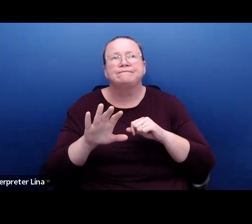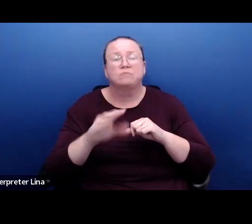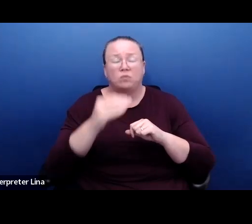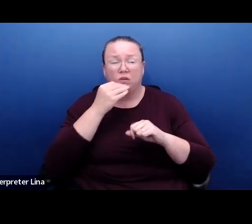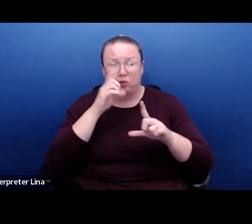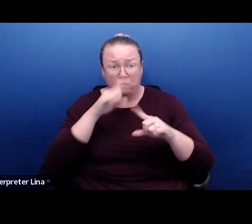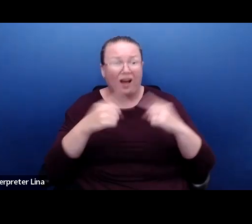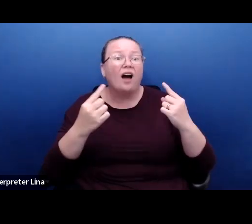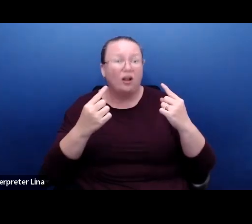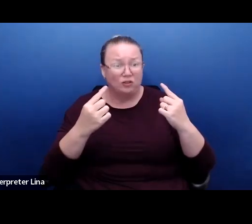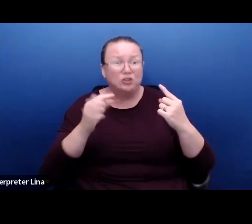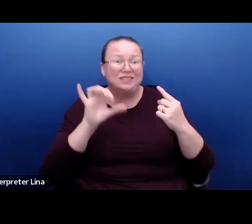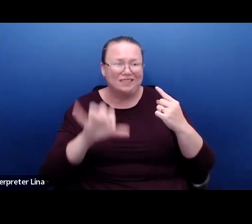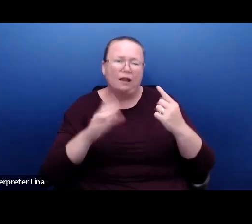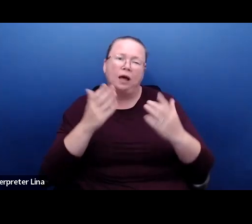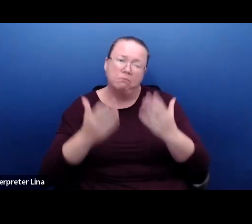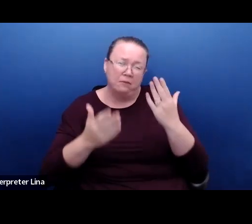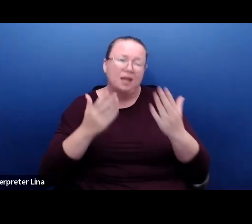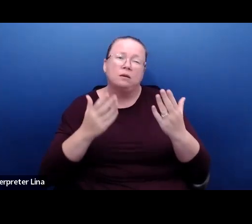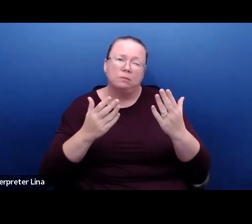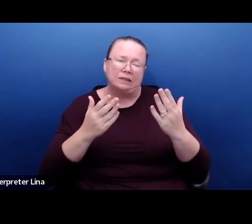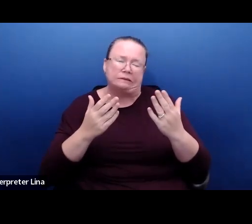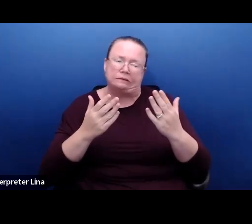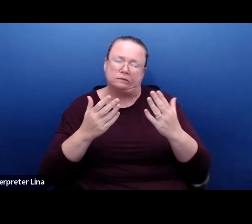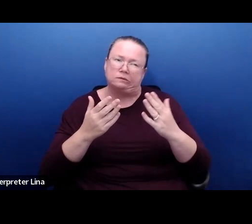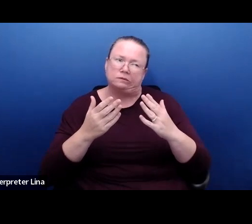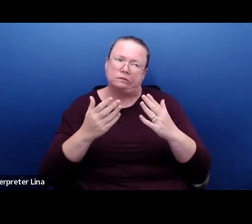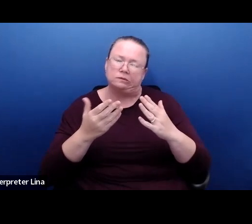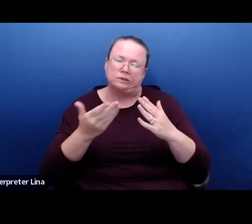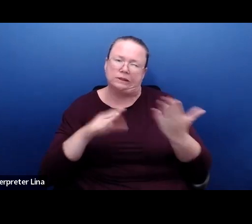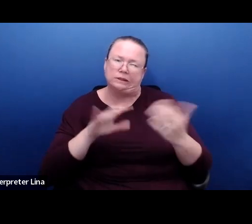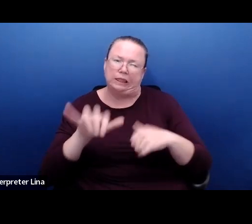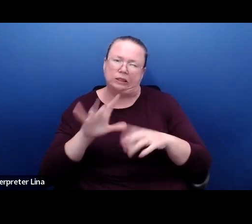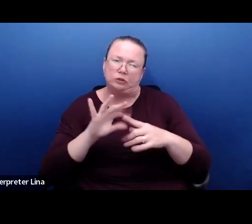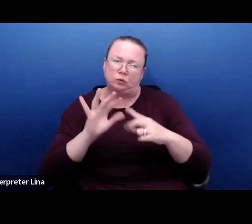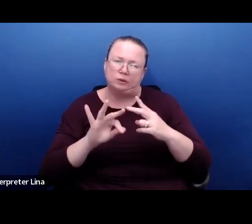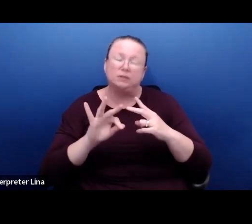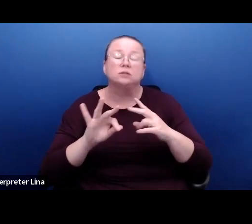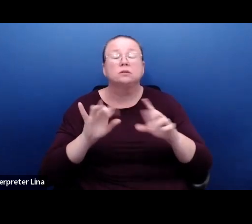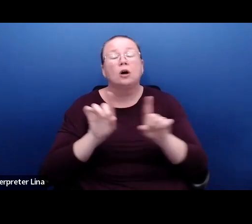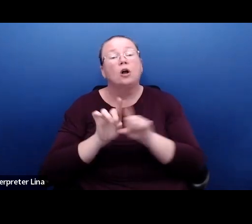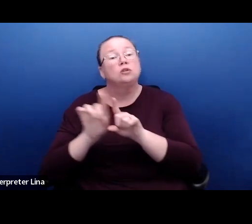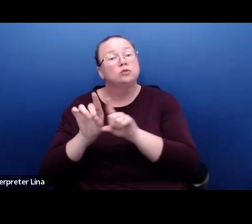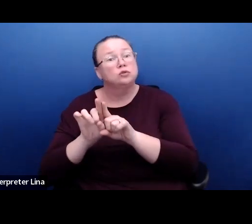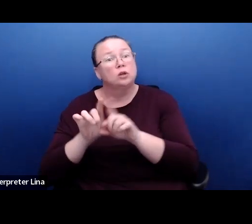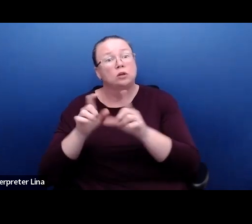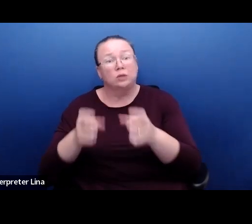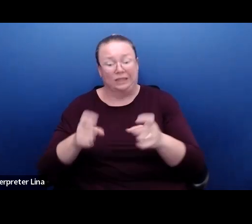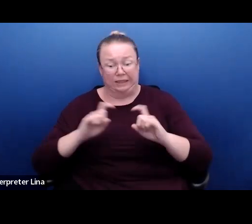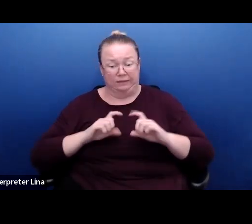allergies and things, that there might be a really deadly choice. Also, when to receive a